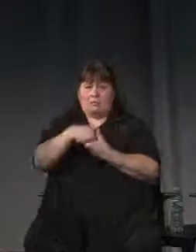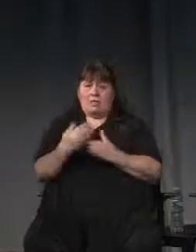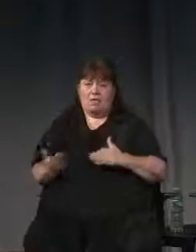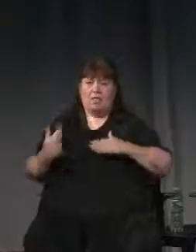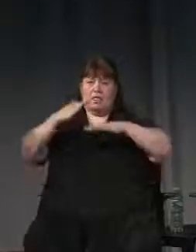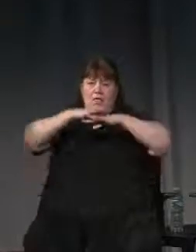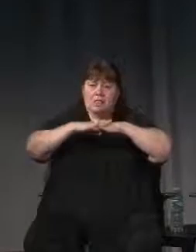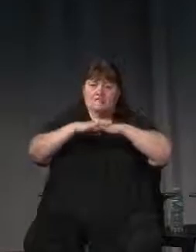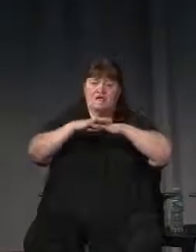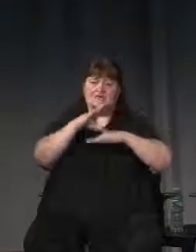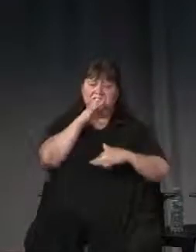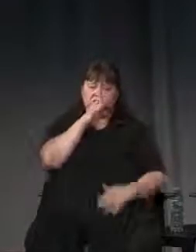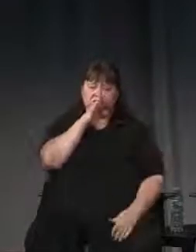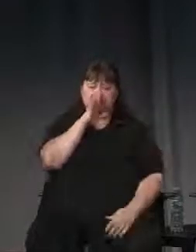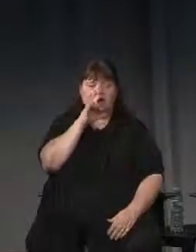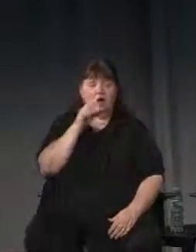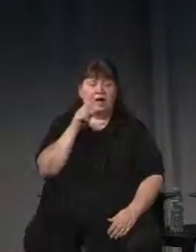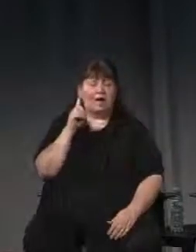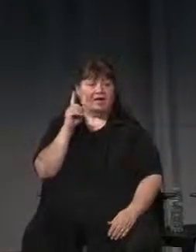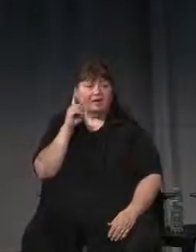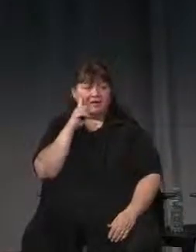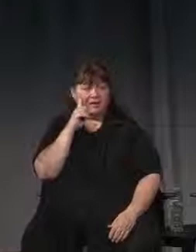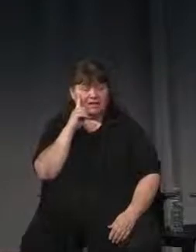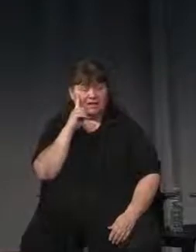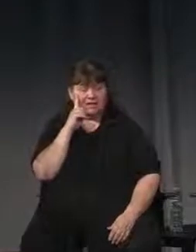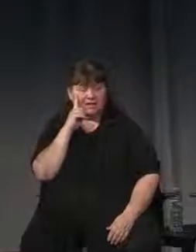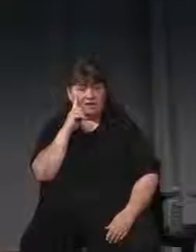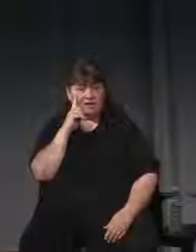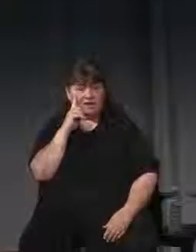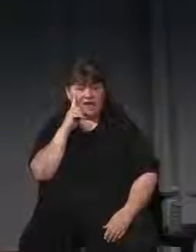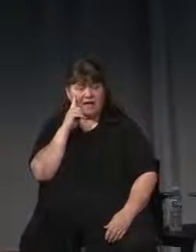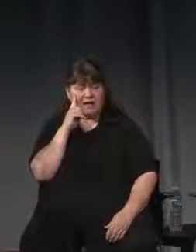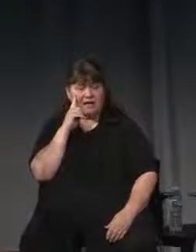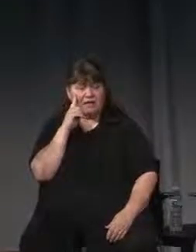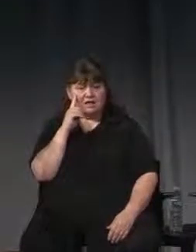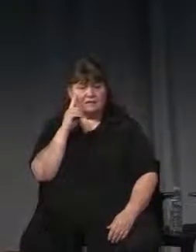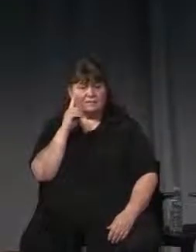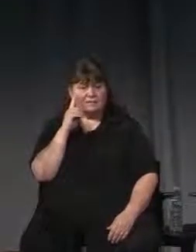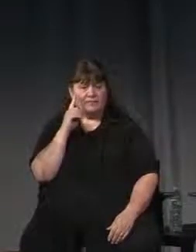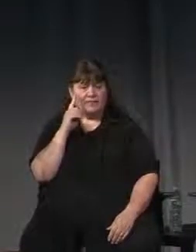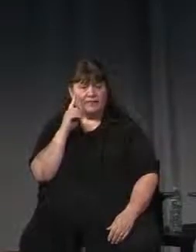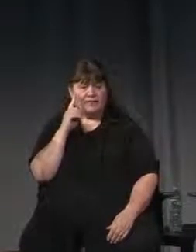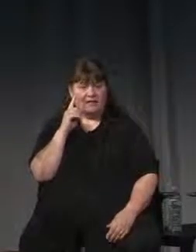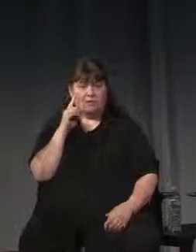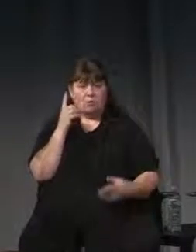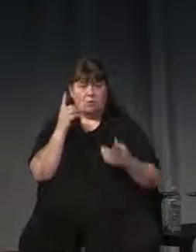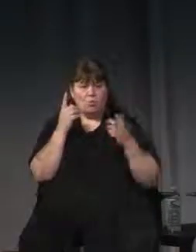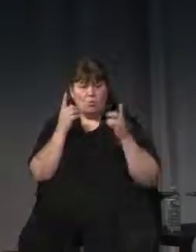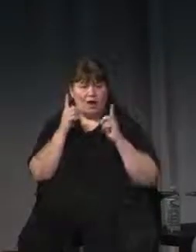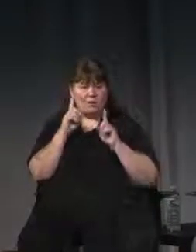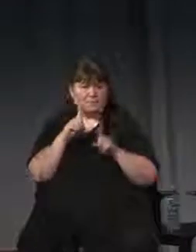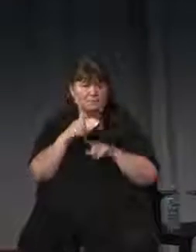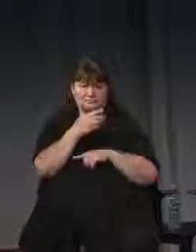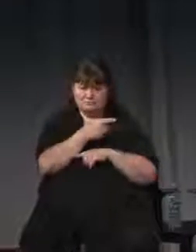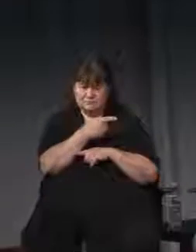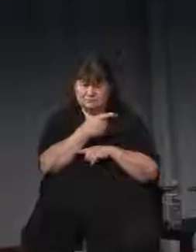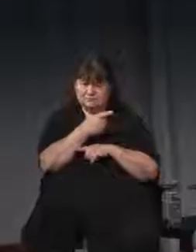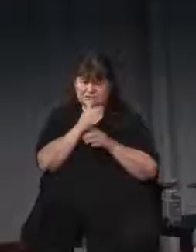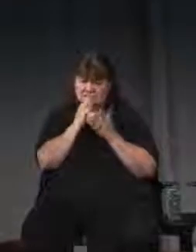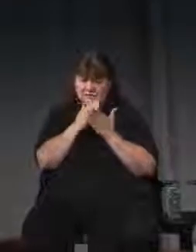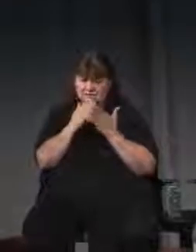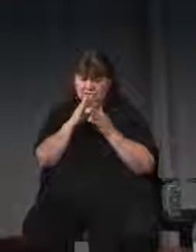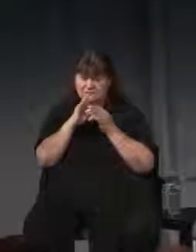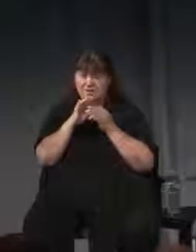onto speech. And so I believe in the Lucea piece that was mentioned earlier today, what's being happened is you're